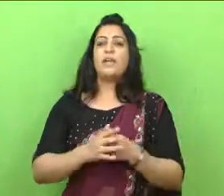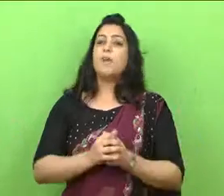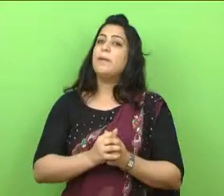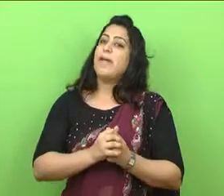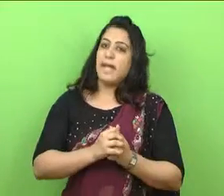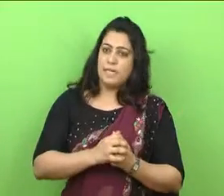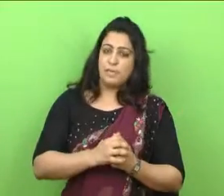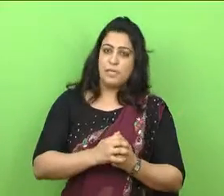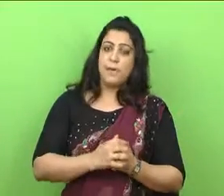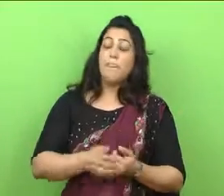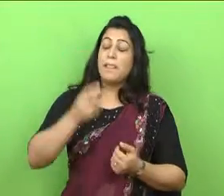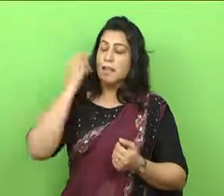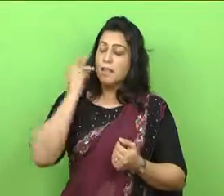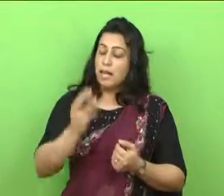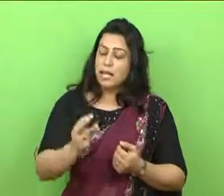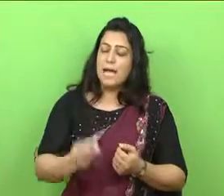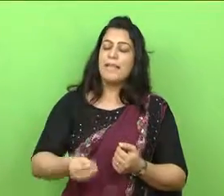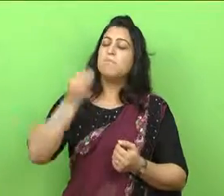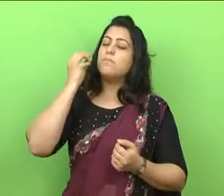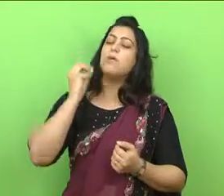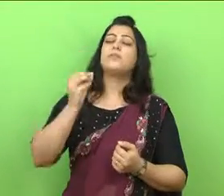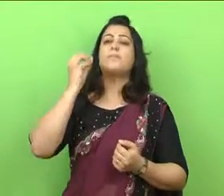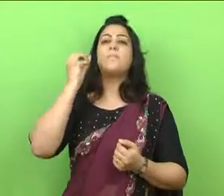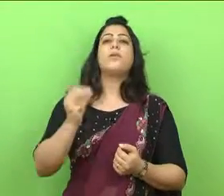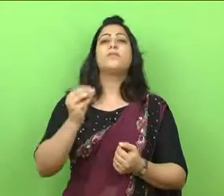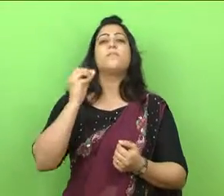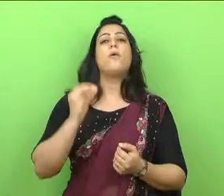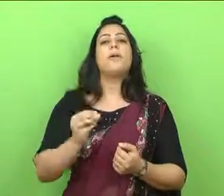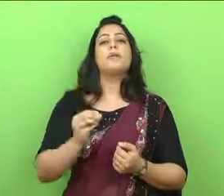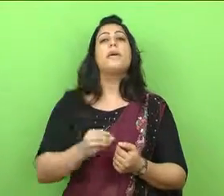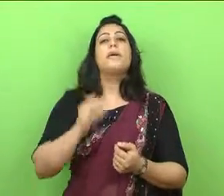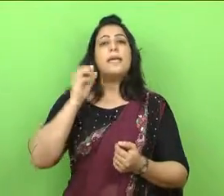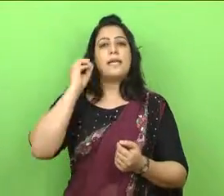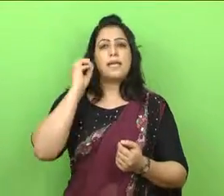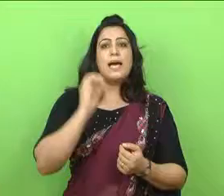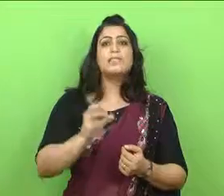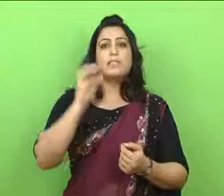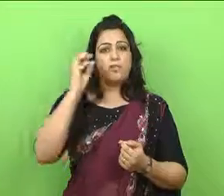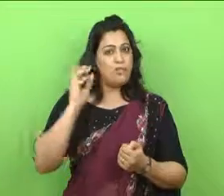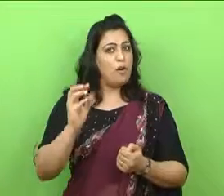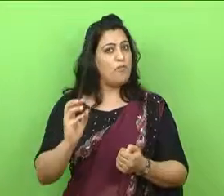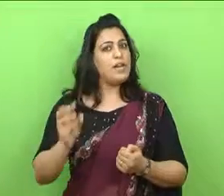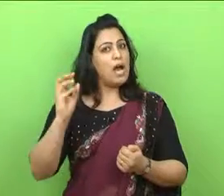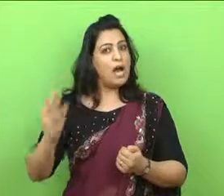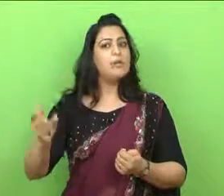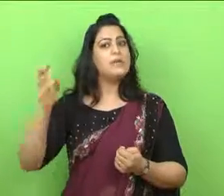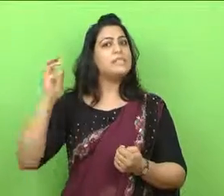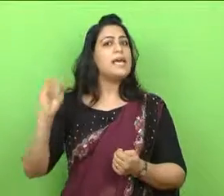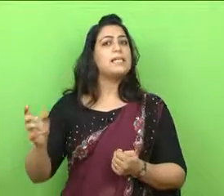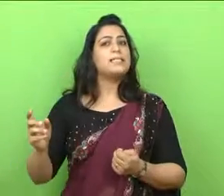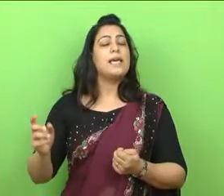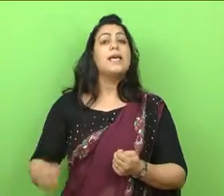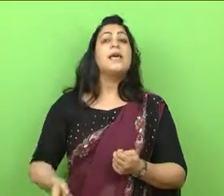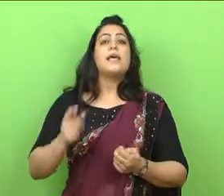cannot be accepted. The third and the most important point in an analysis of an argument essay